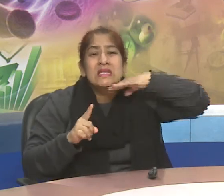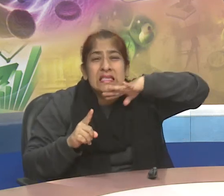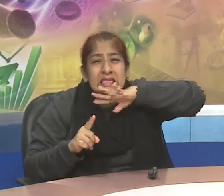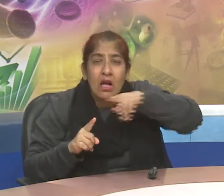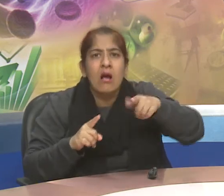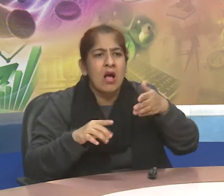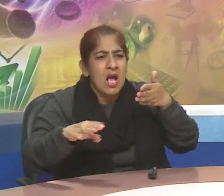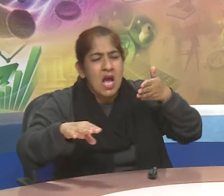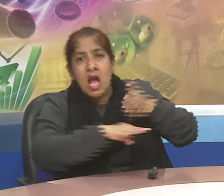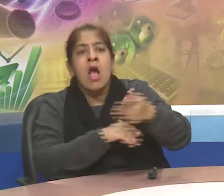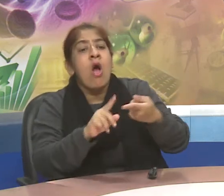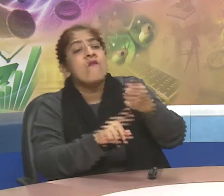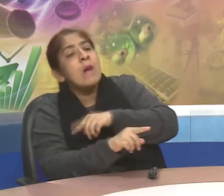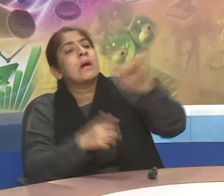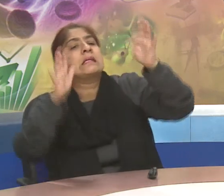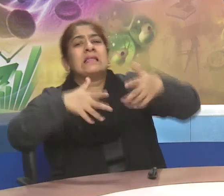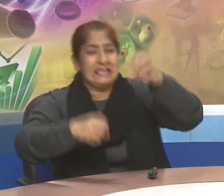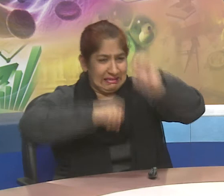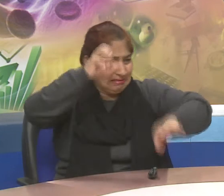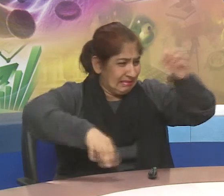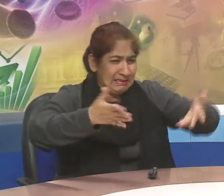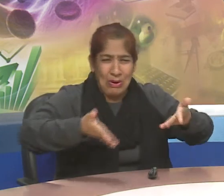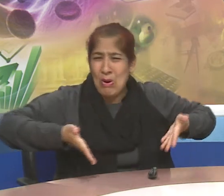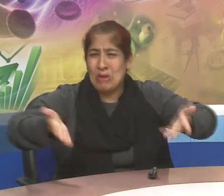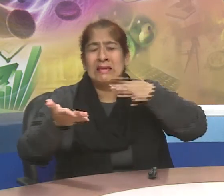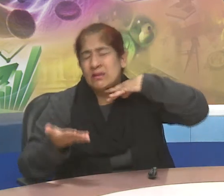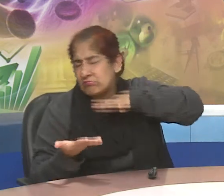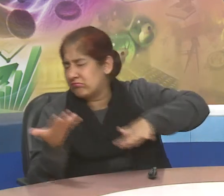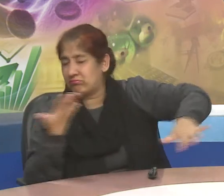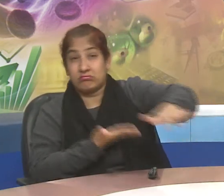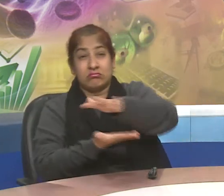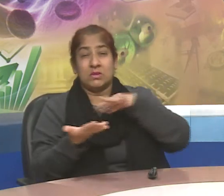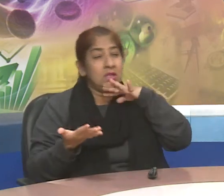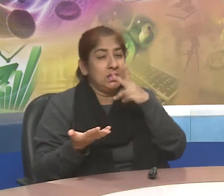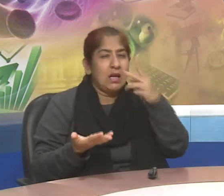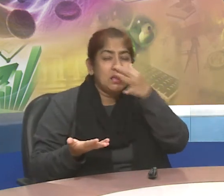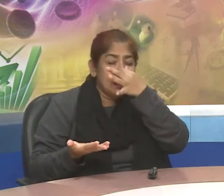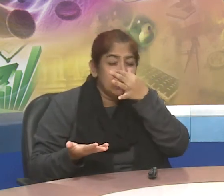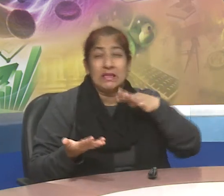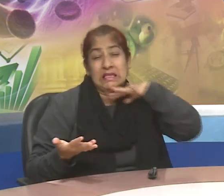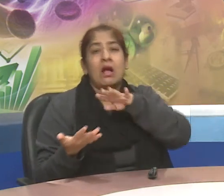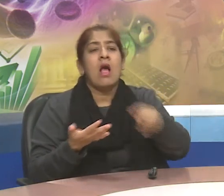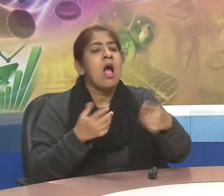what are the causes of land pollution?